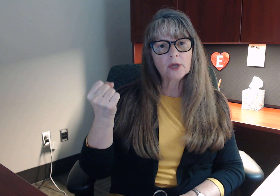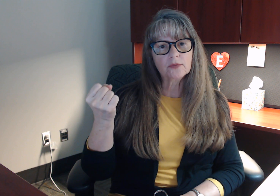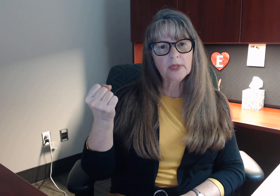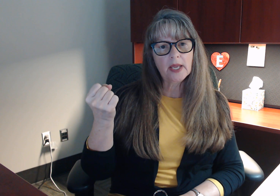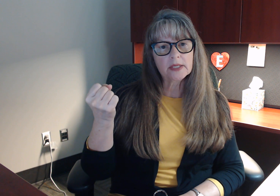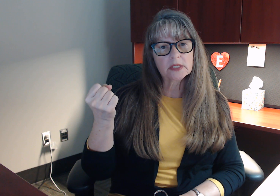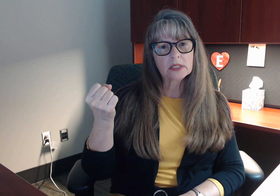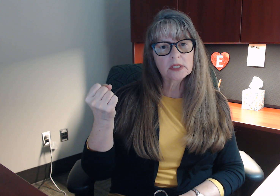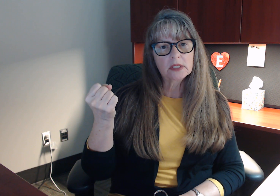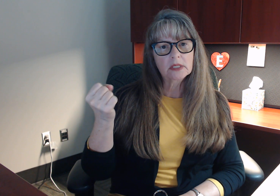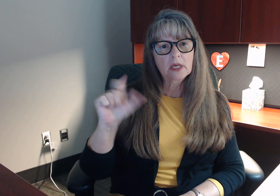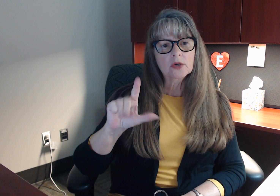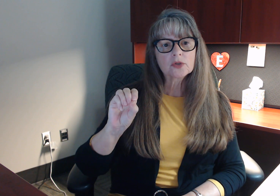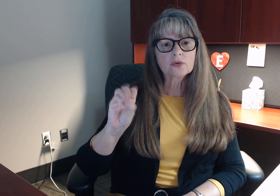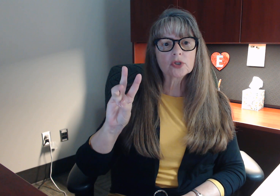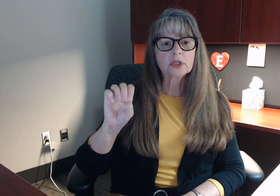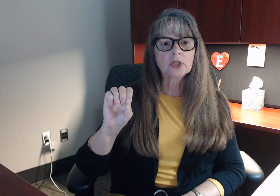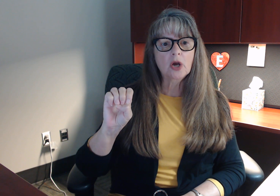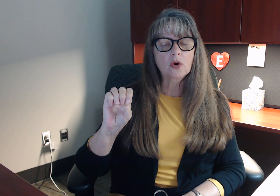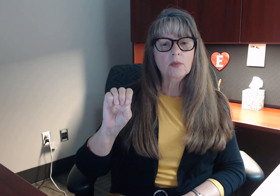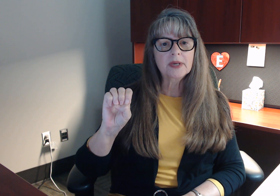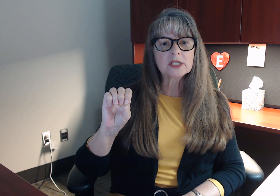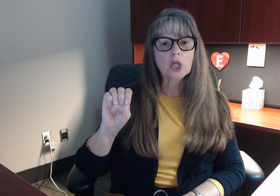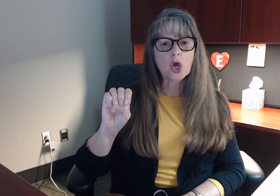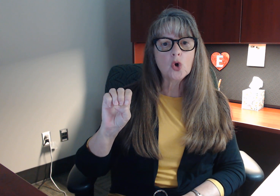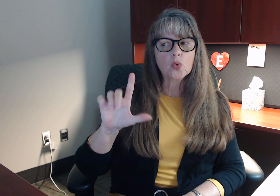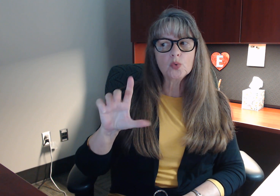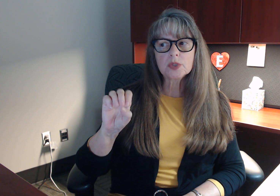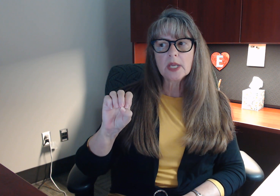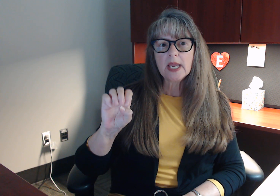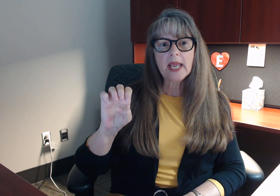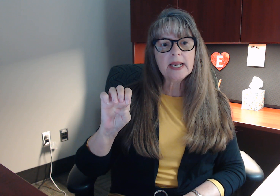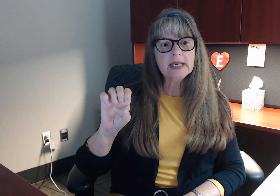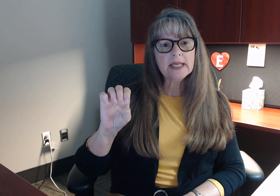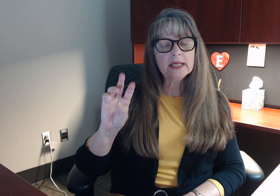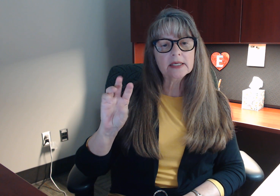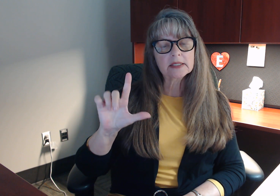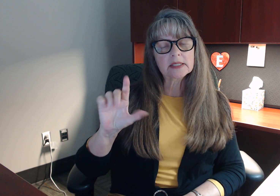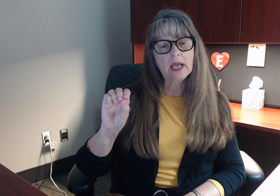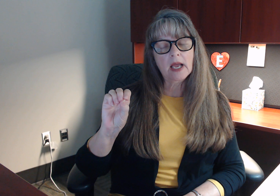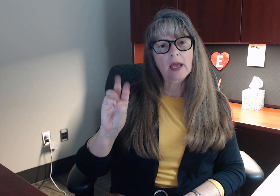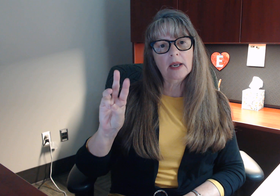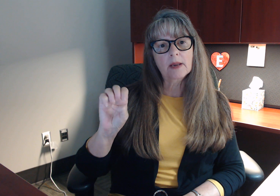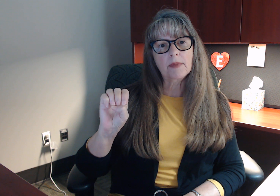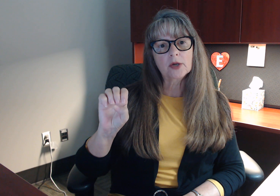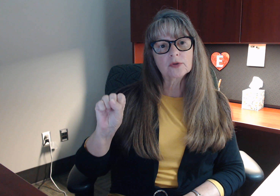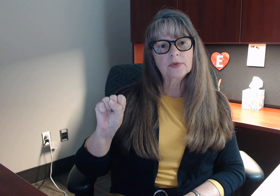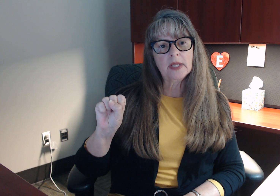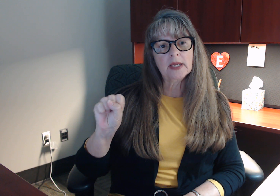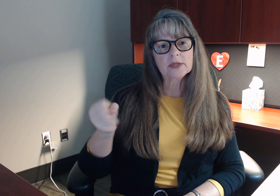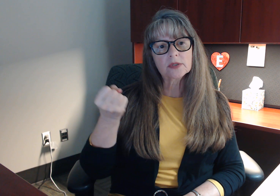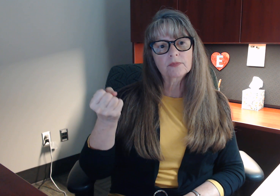apostrophe S. So just Lowe, but it's Lowe's, and it is an apostrophe S.